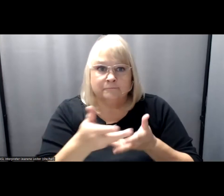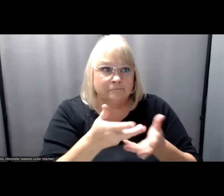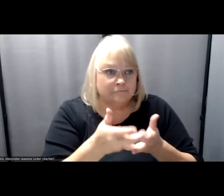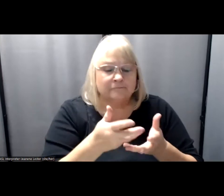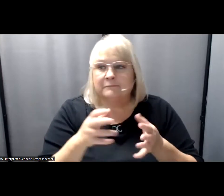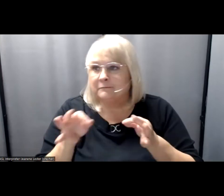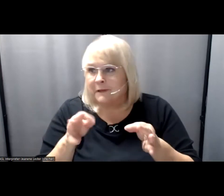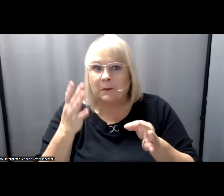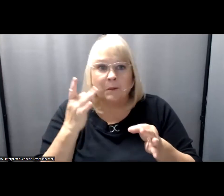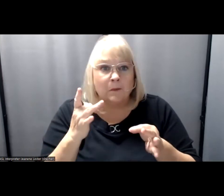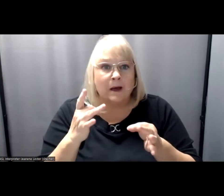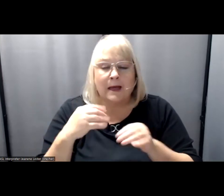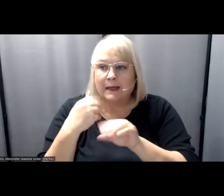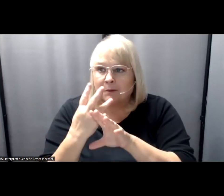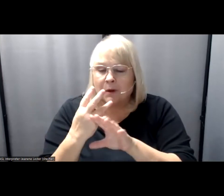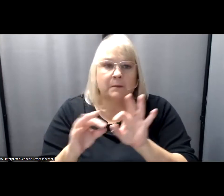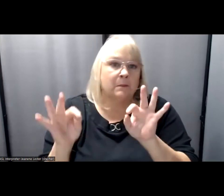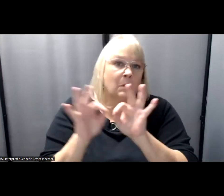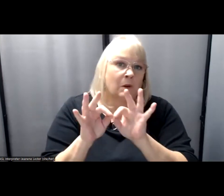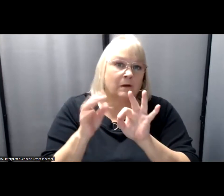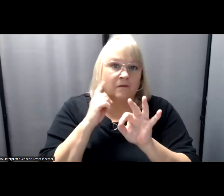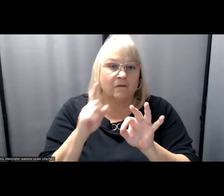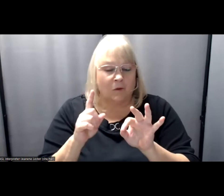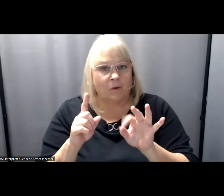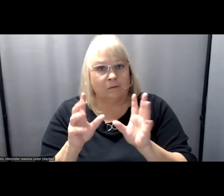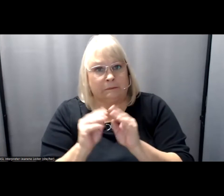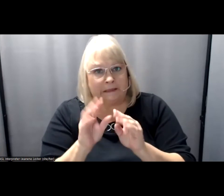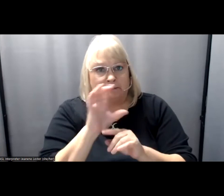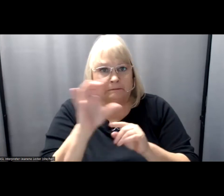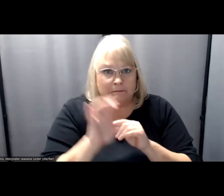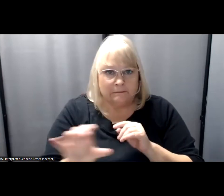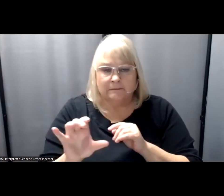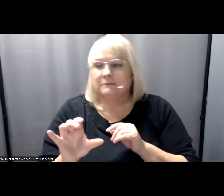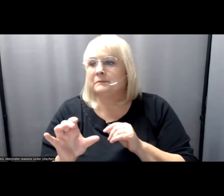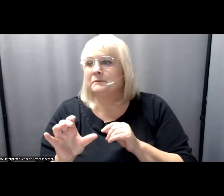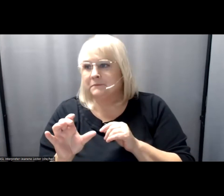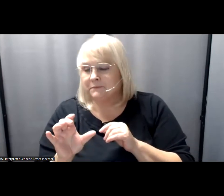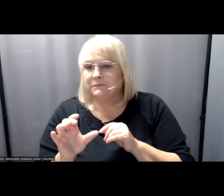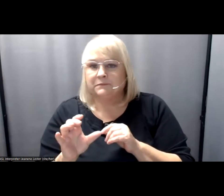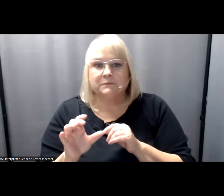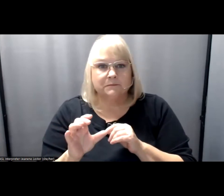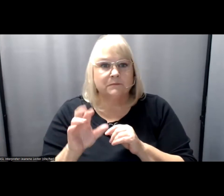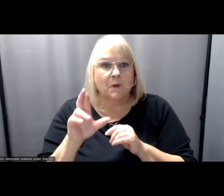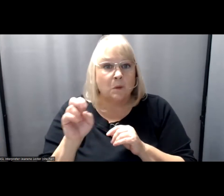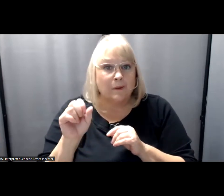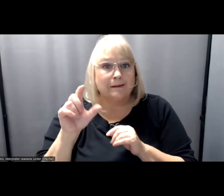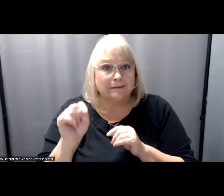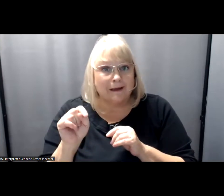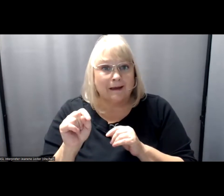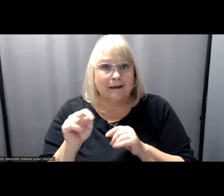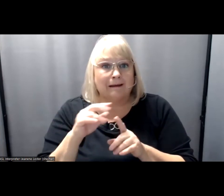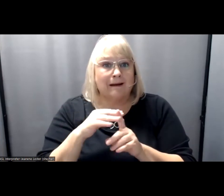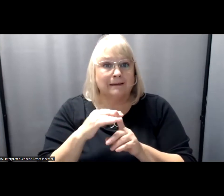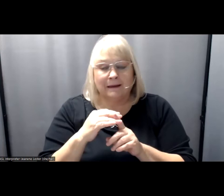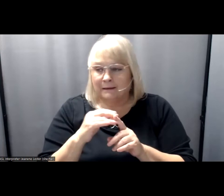is going to be so important, critical to our upgrade, our resetting our context, along with other tools that